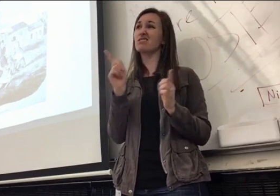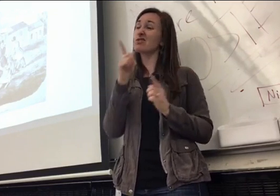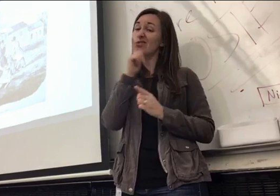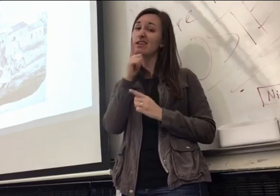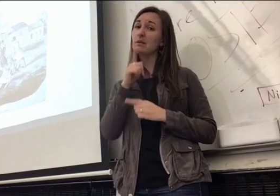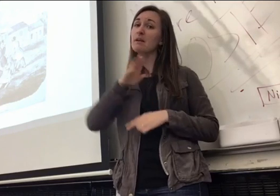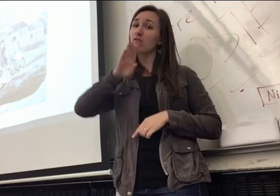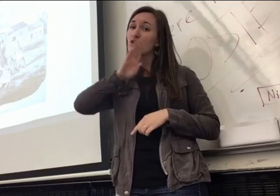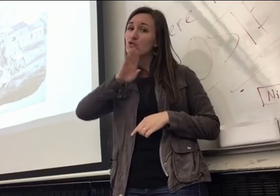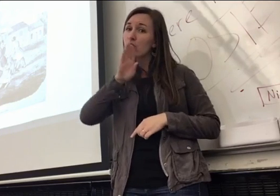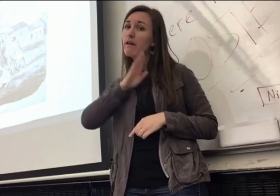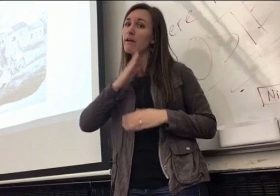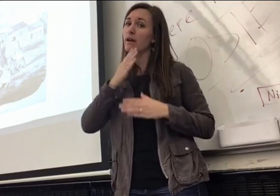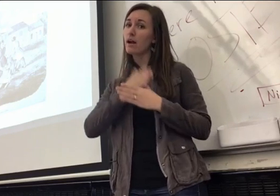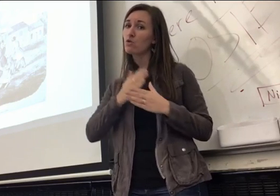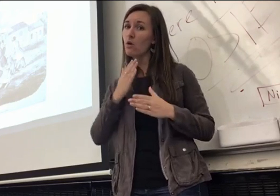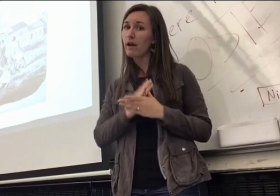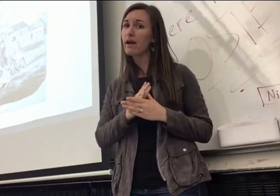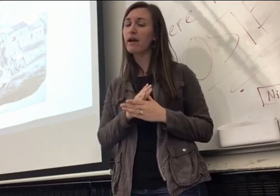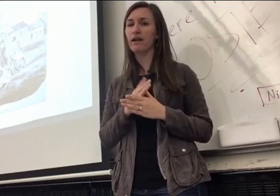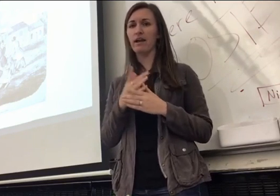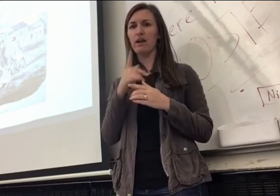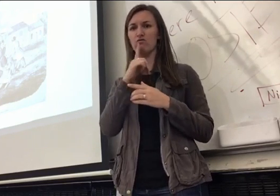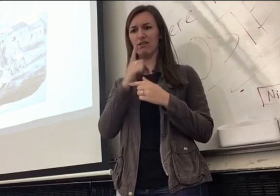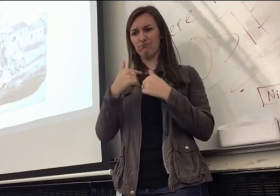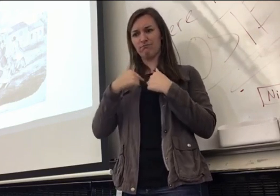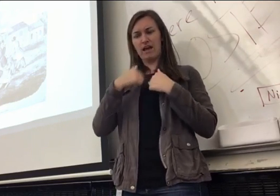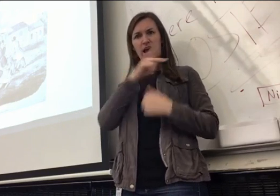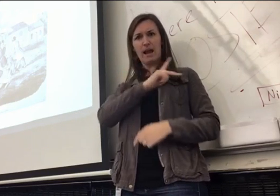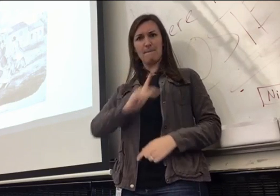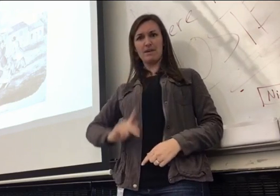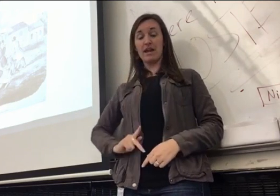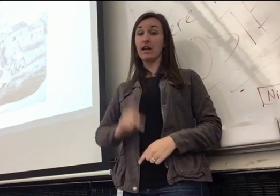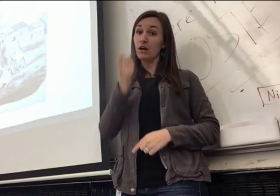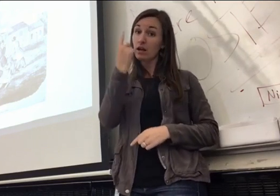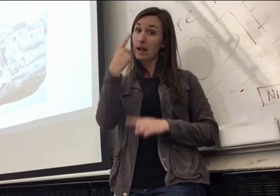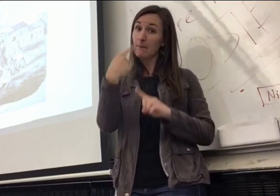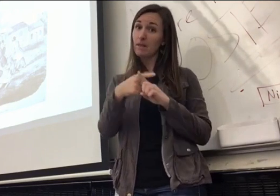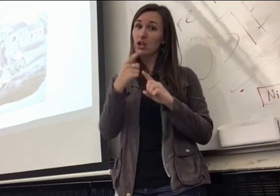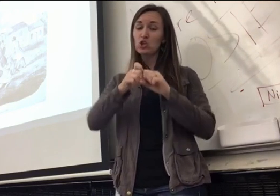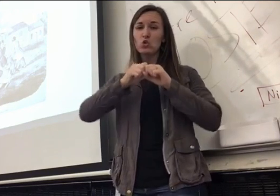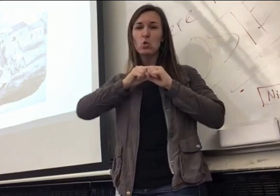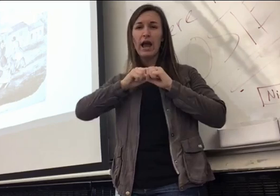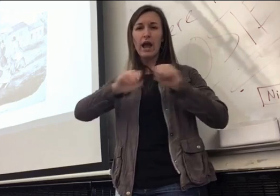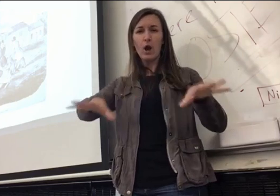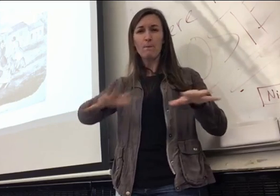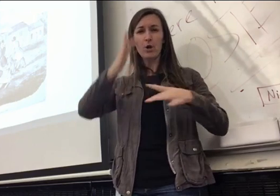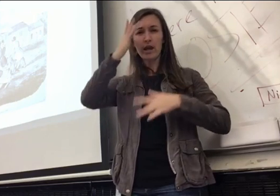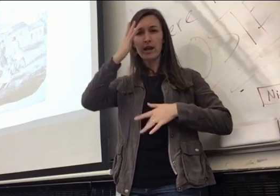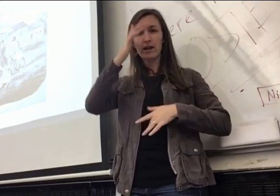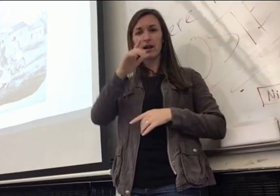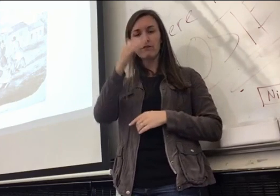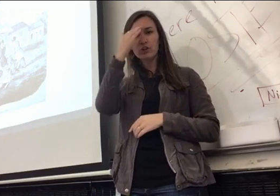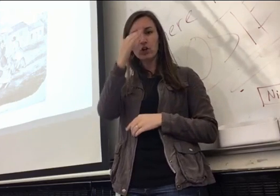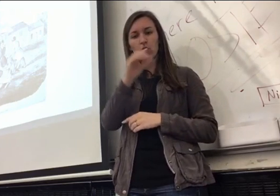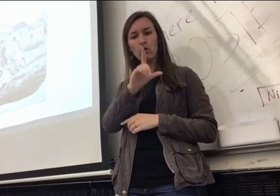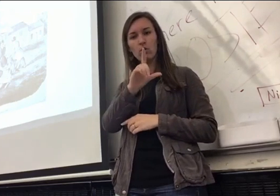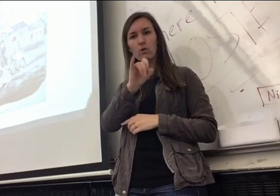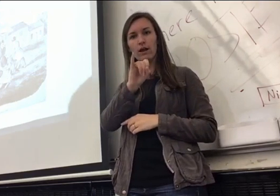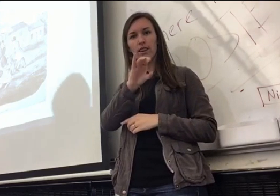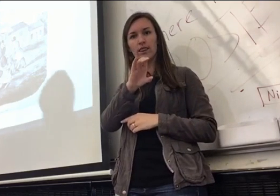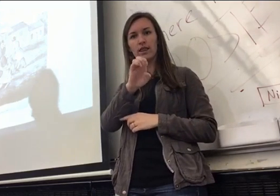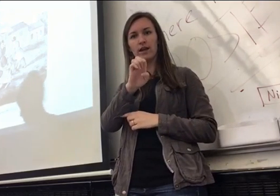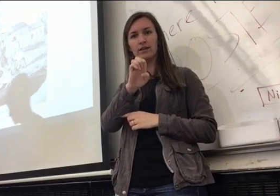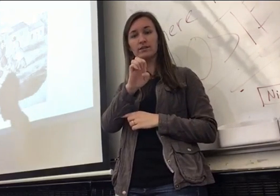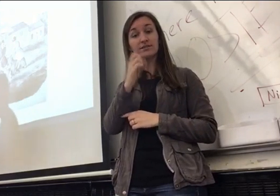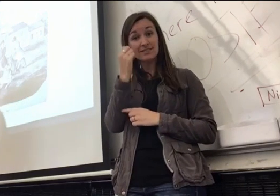and frustrating. And there's been this really big outbreak of lice. You see, if you don't know, that's part of the reason why, like, George Washington wore a wig